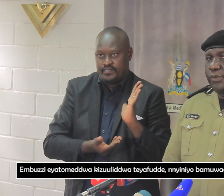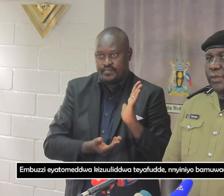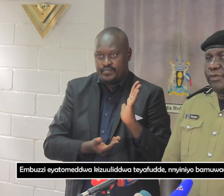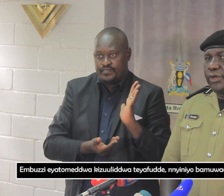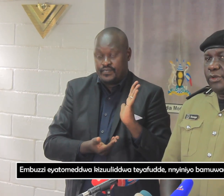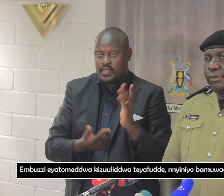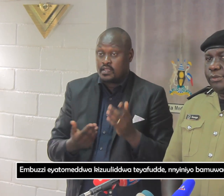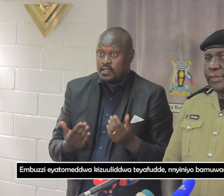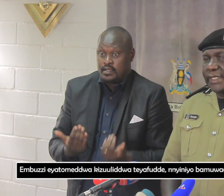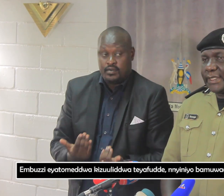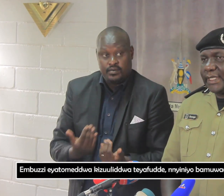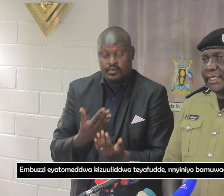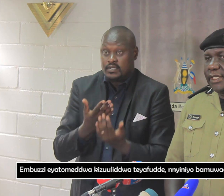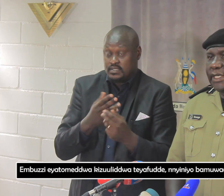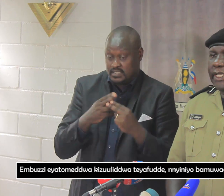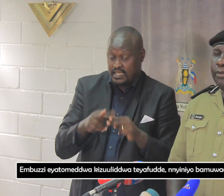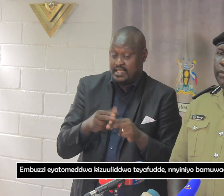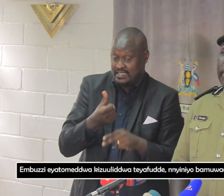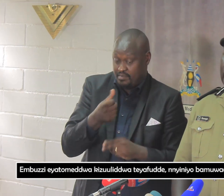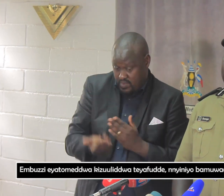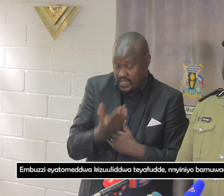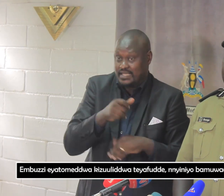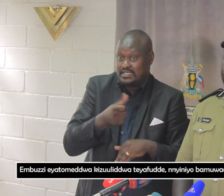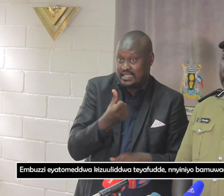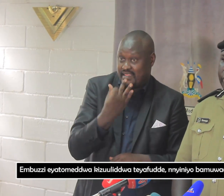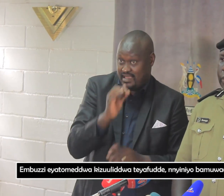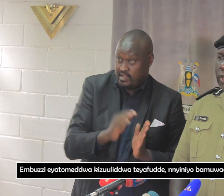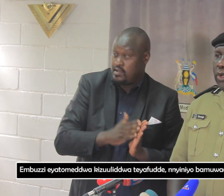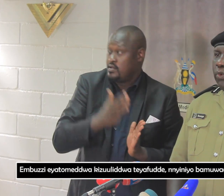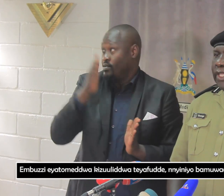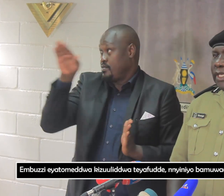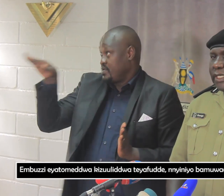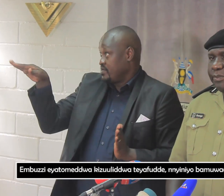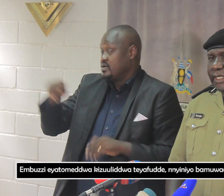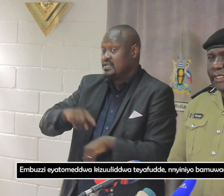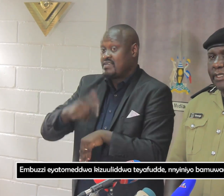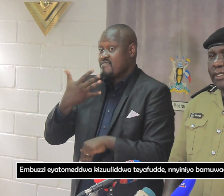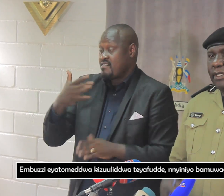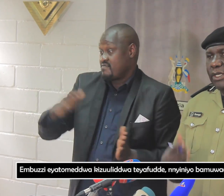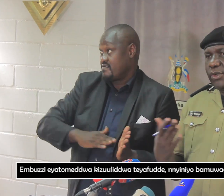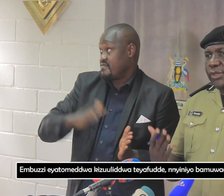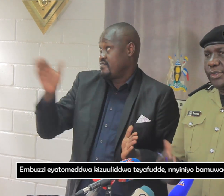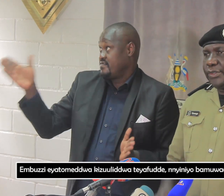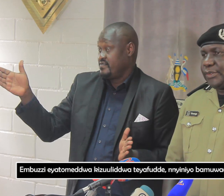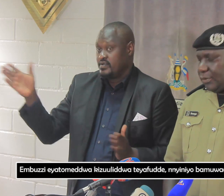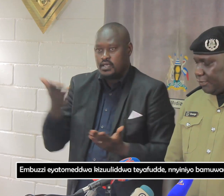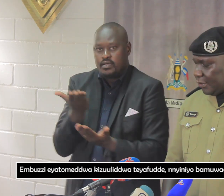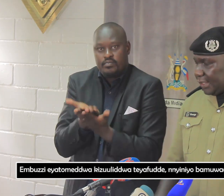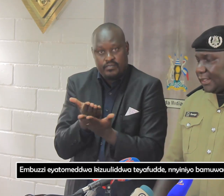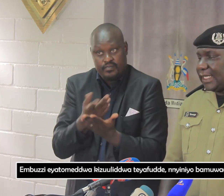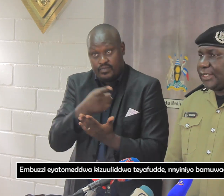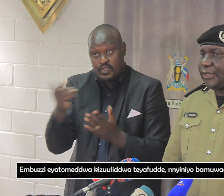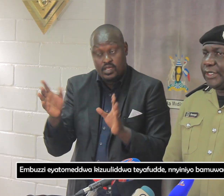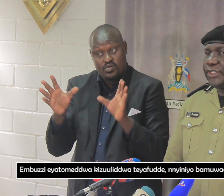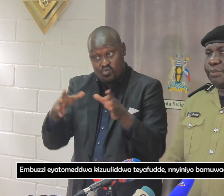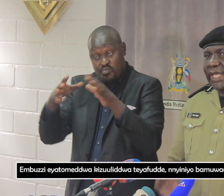So, from 6:30 a.m. up to 5 p.m., we expect all those who fall in